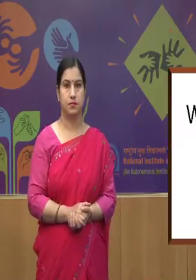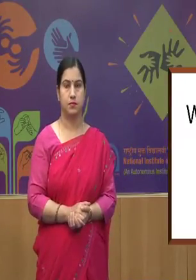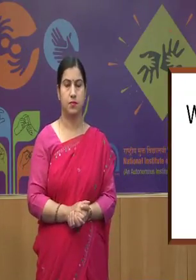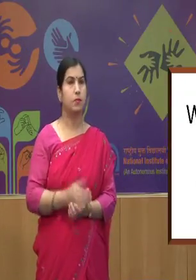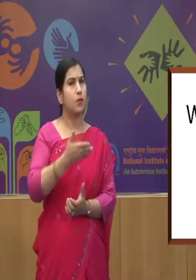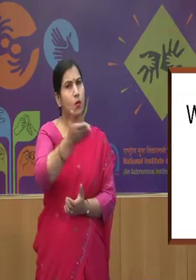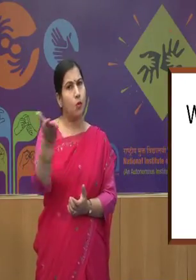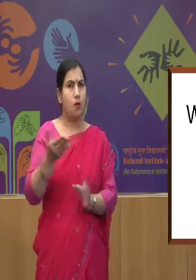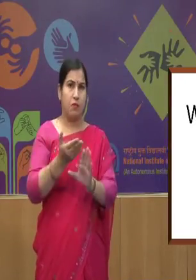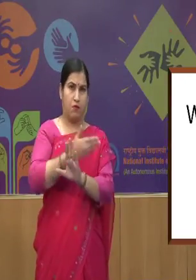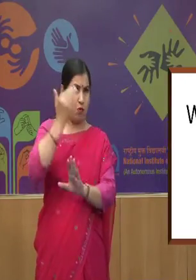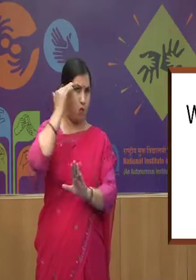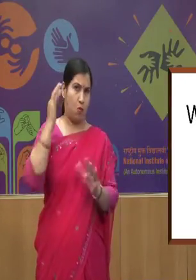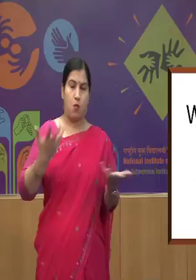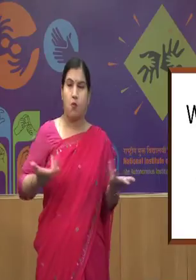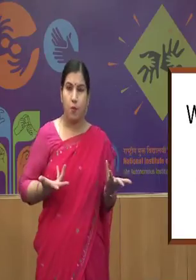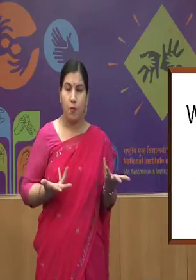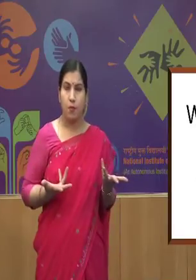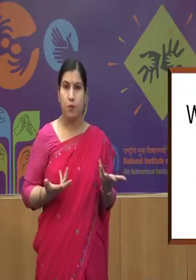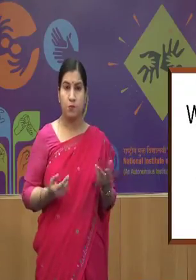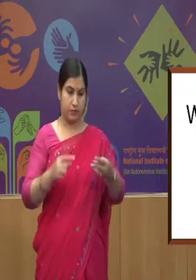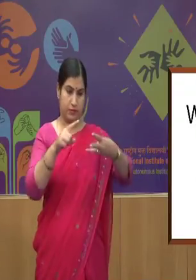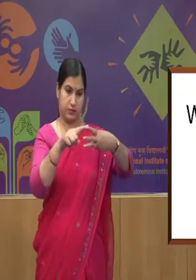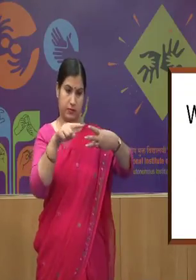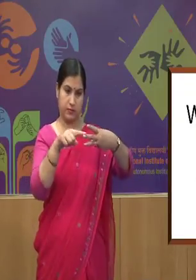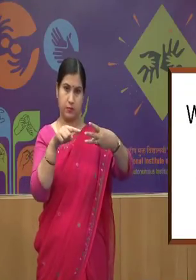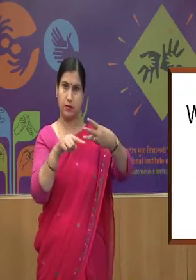As you already know about three terms: